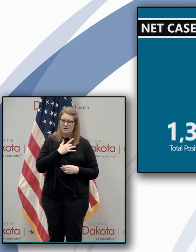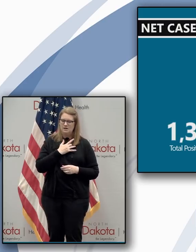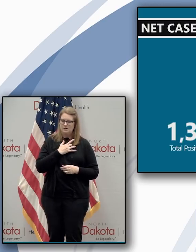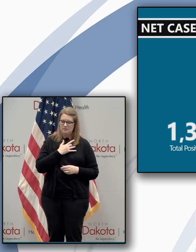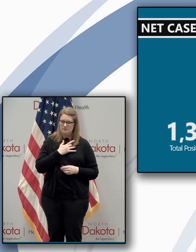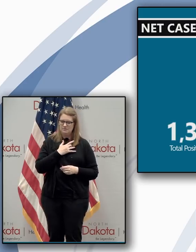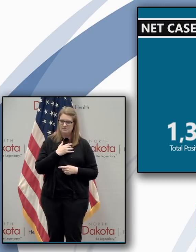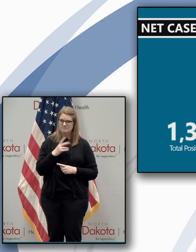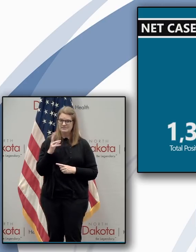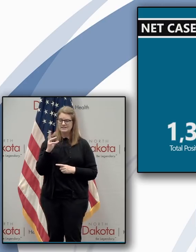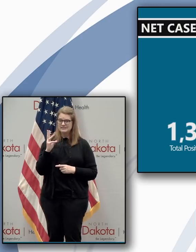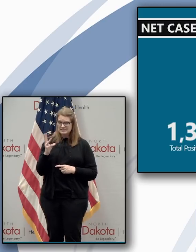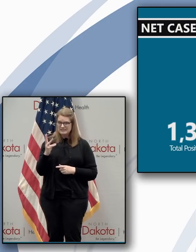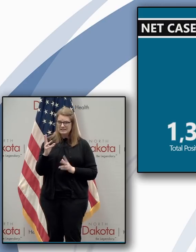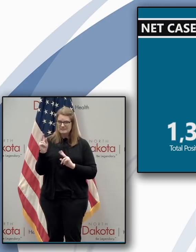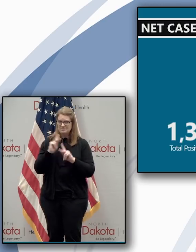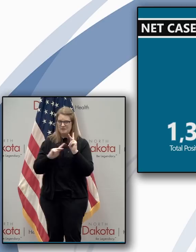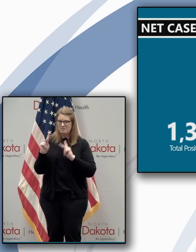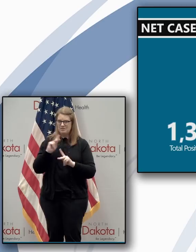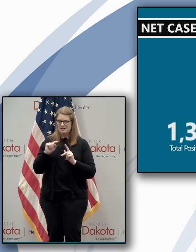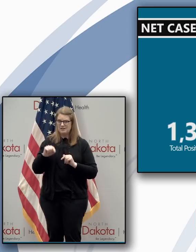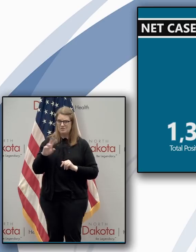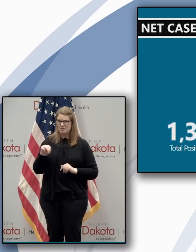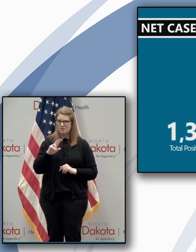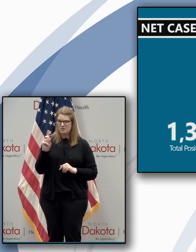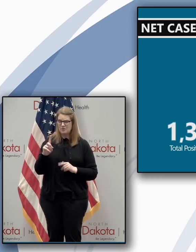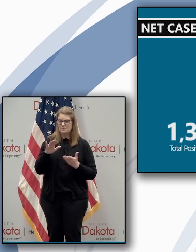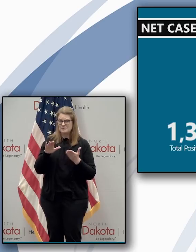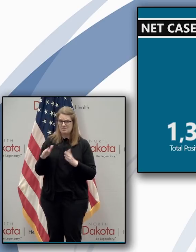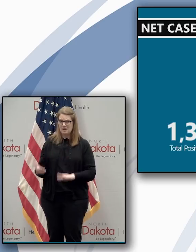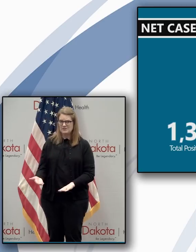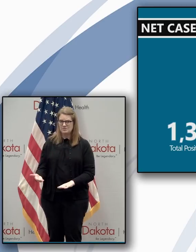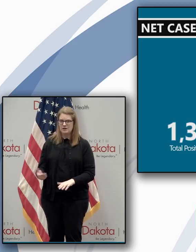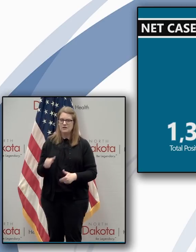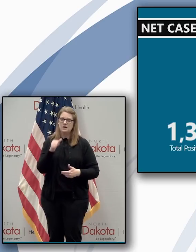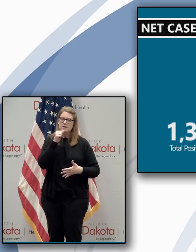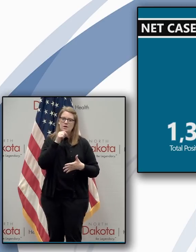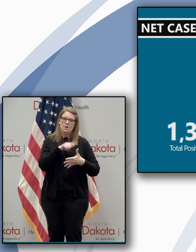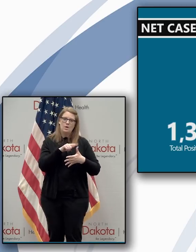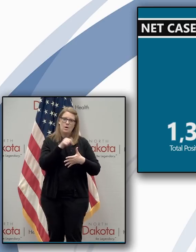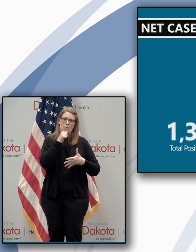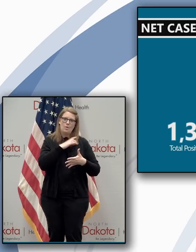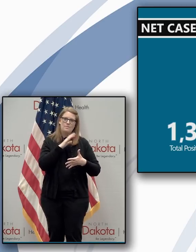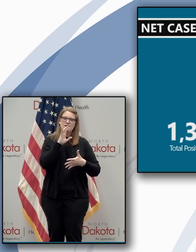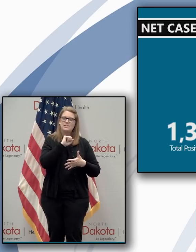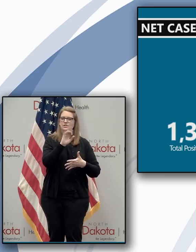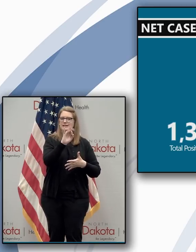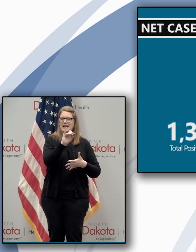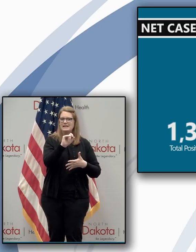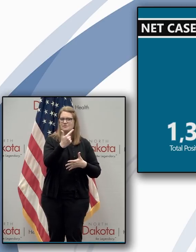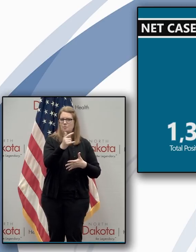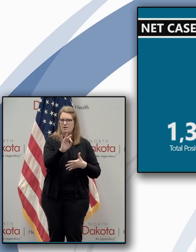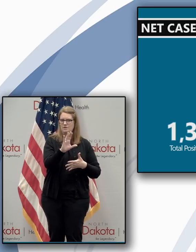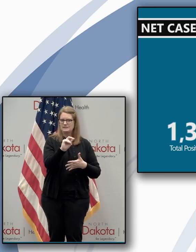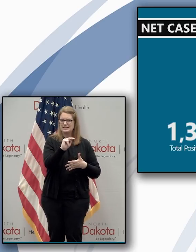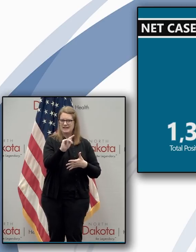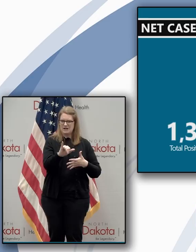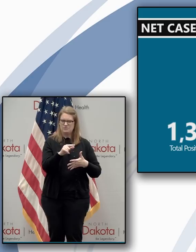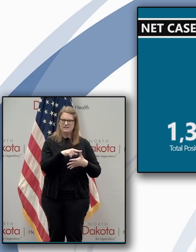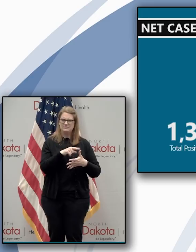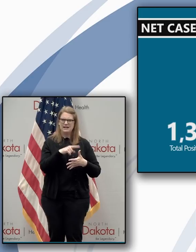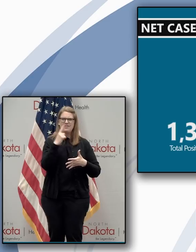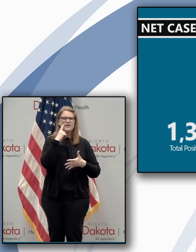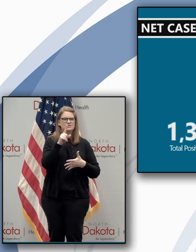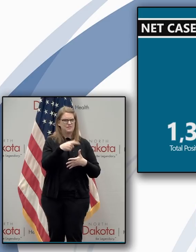sadly, 6 individuals in North Dakota, 6 North Dakotans have passed away. A woman in her 90s from Grand Forks County. I believe that's the